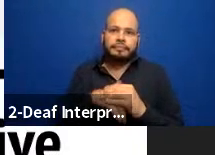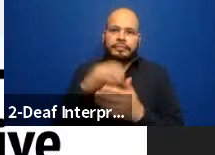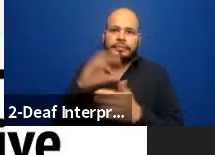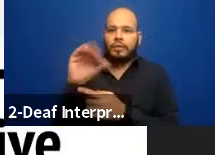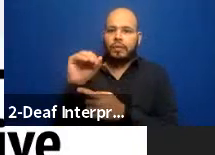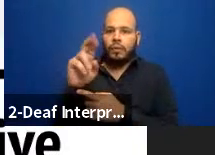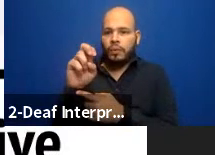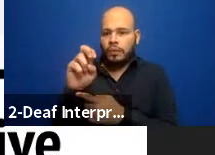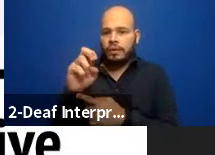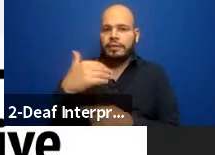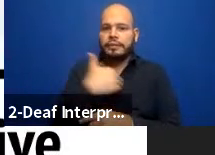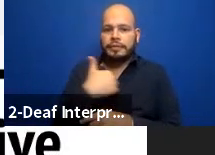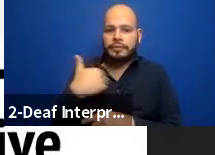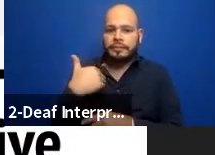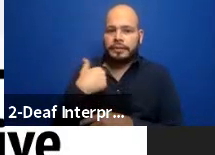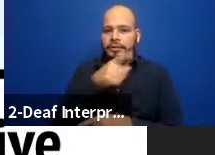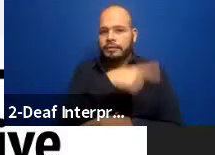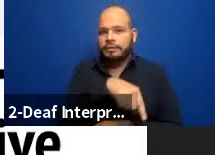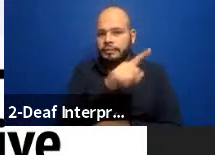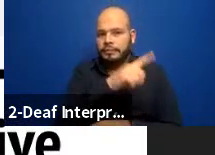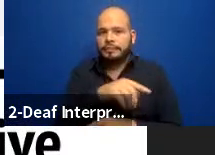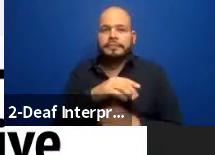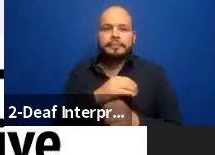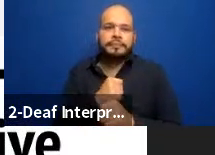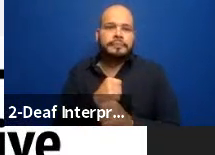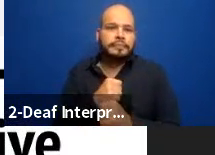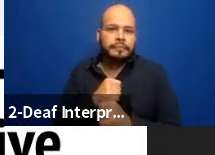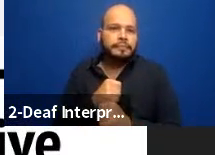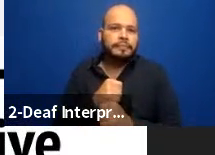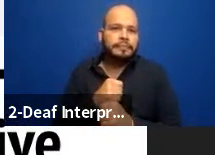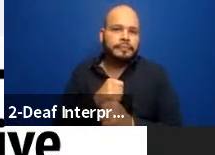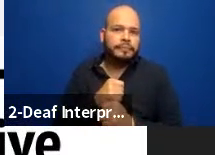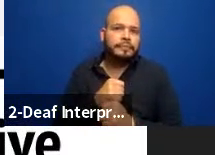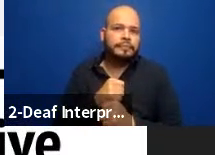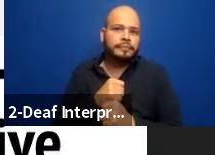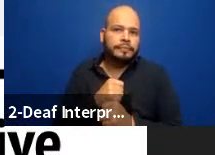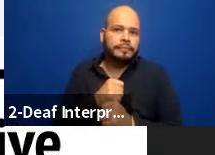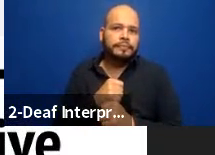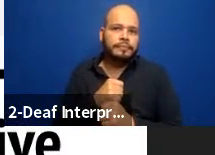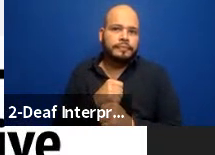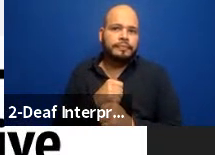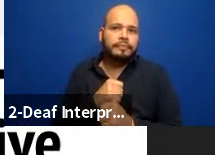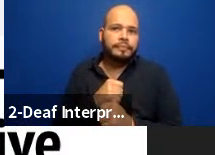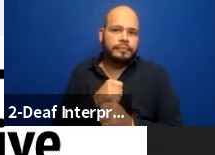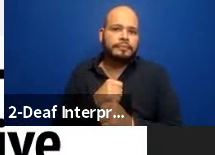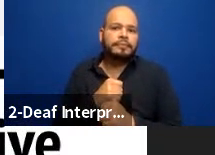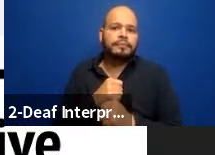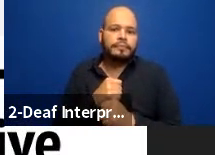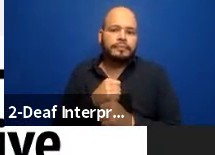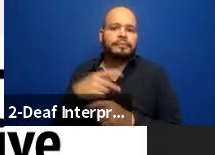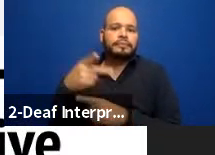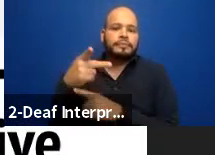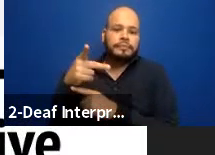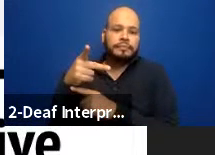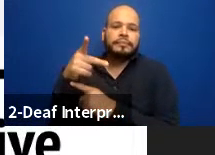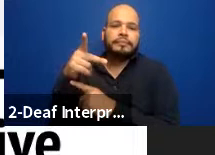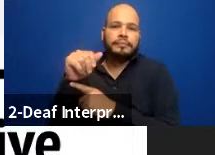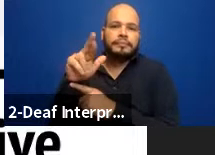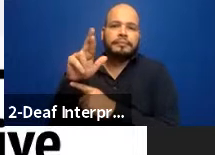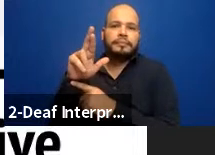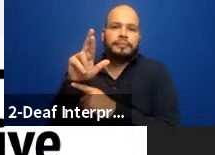Miners, myself, Farima Porshid, our dear and beloved Thomas Nikundiwe, may he rest in